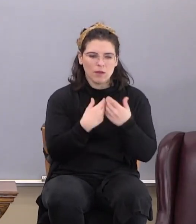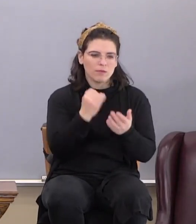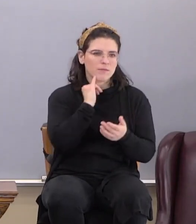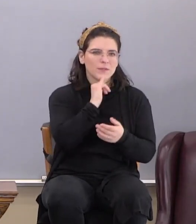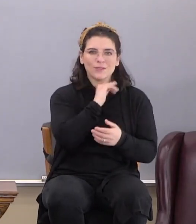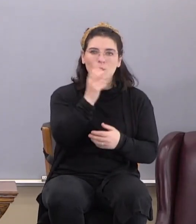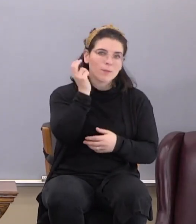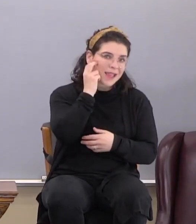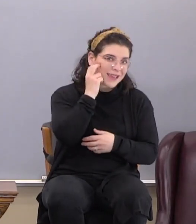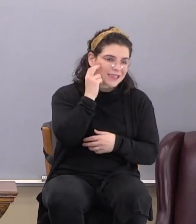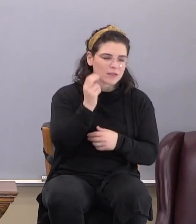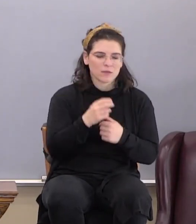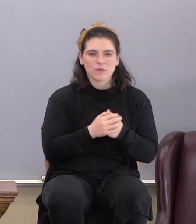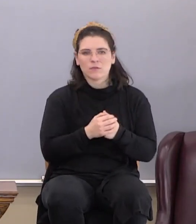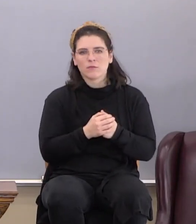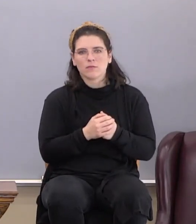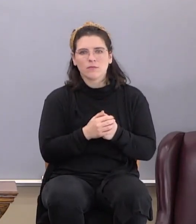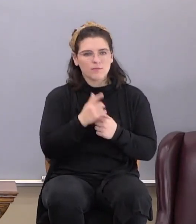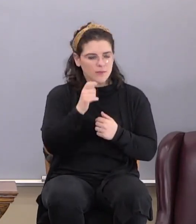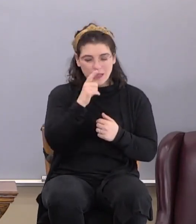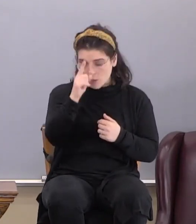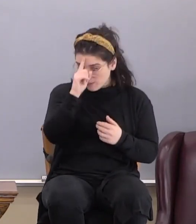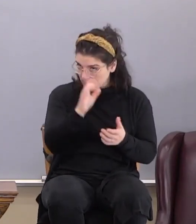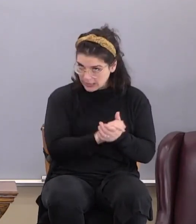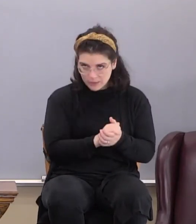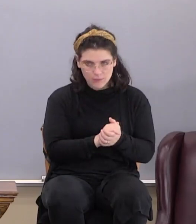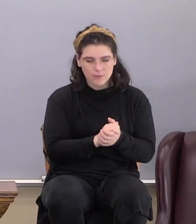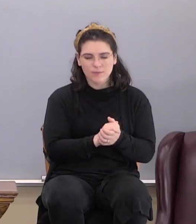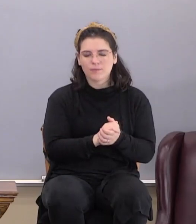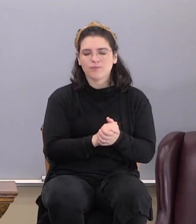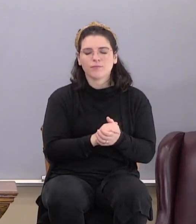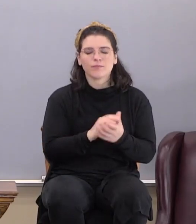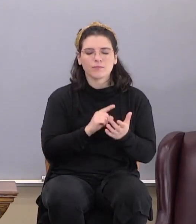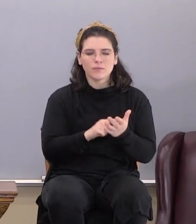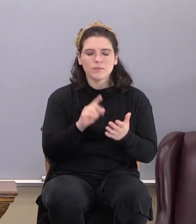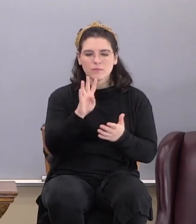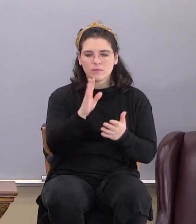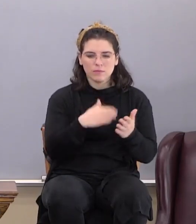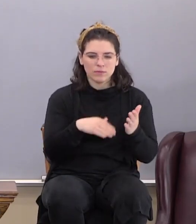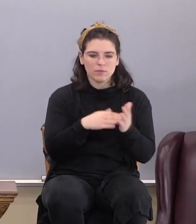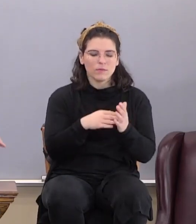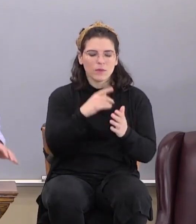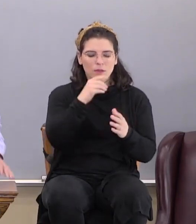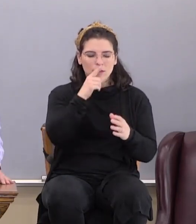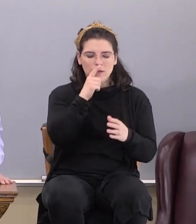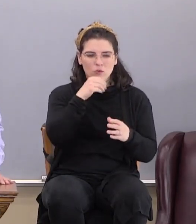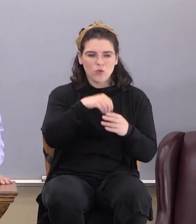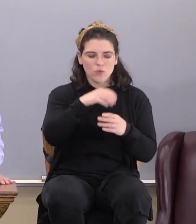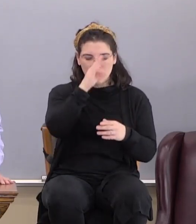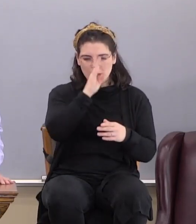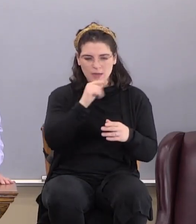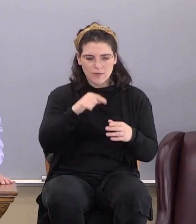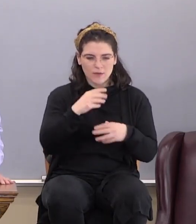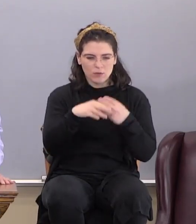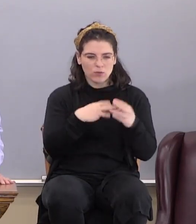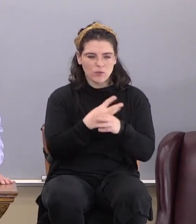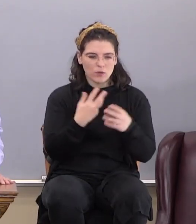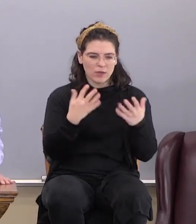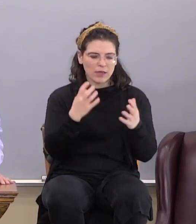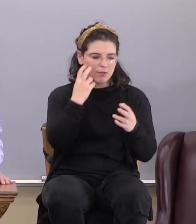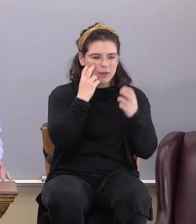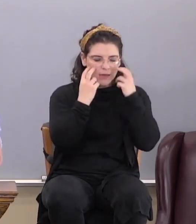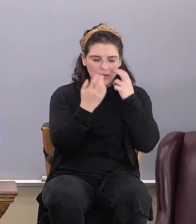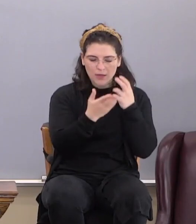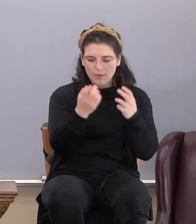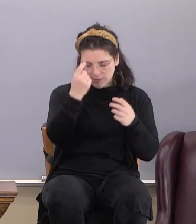is blinded, okay, because they don't believe. So verse 4 again, in whom the God of this world hath blinded the minds of them which believe